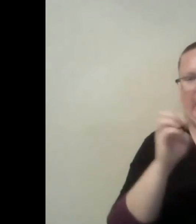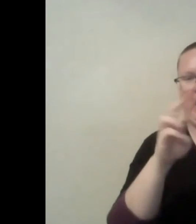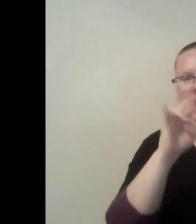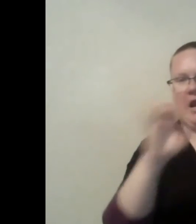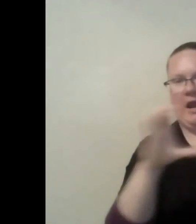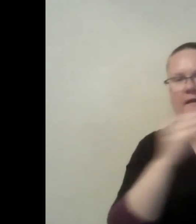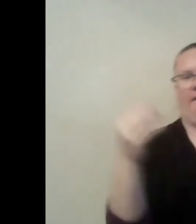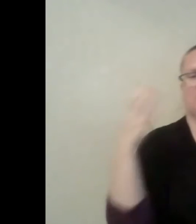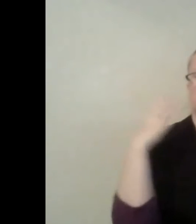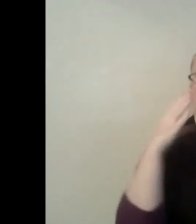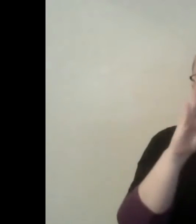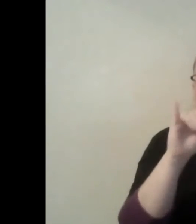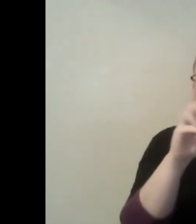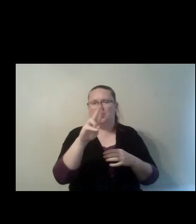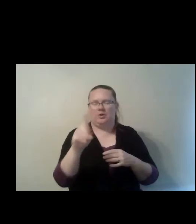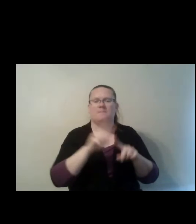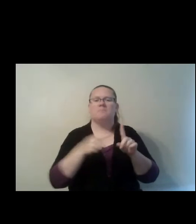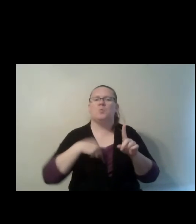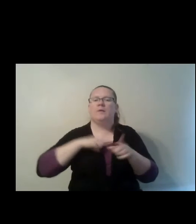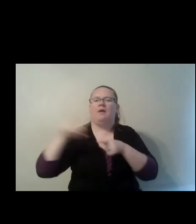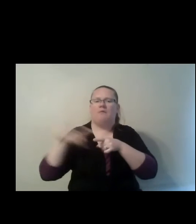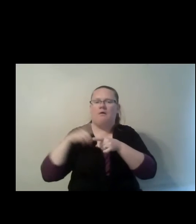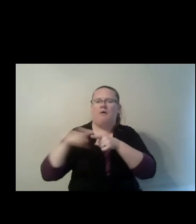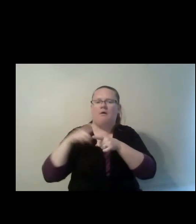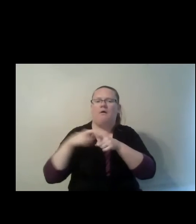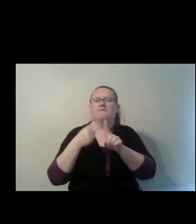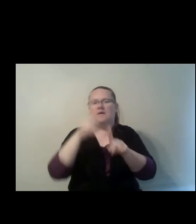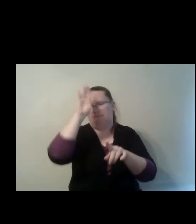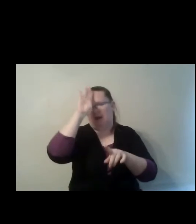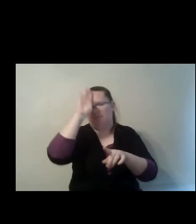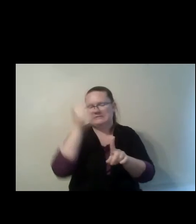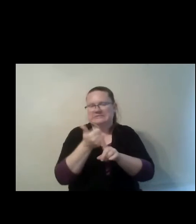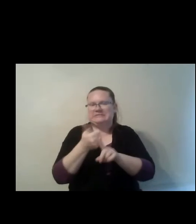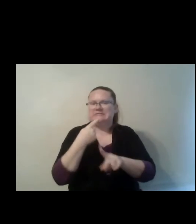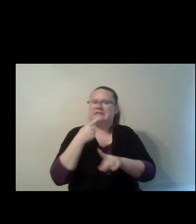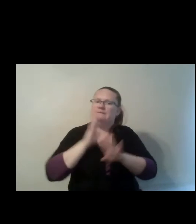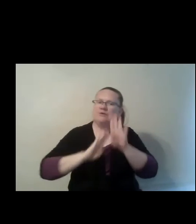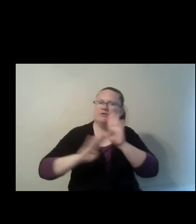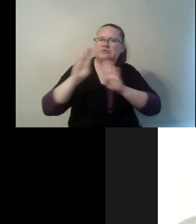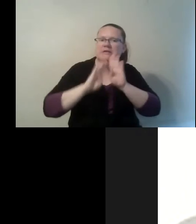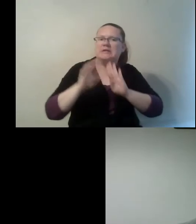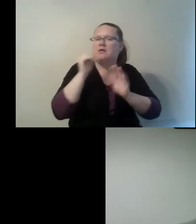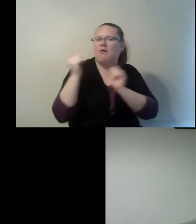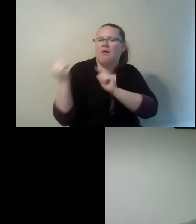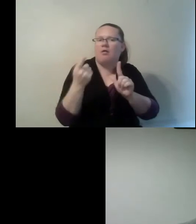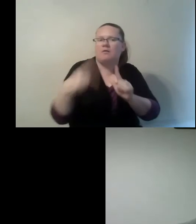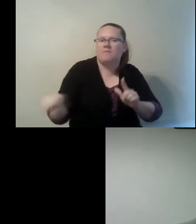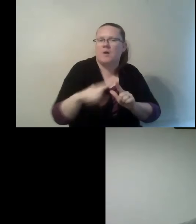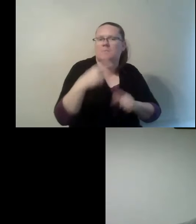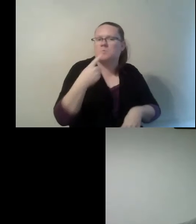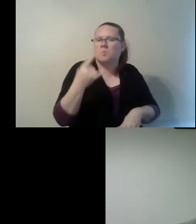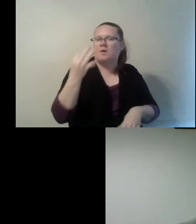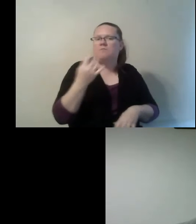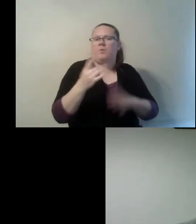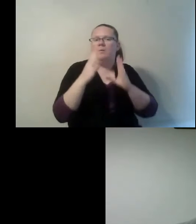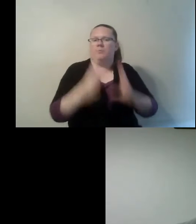Byrd. We have been receiving calls from firefighters who say that they are frustrated that not all of them are being told if a patient they drop